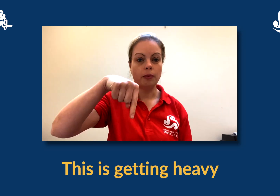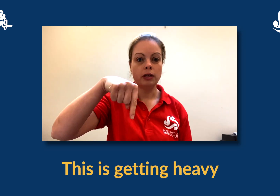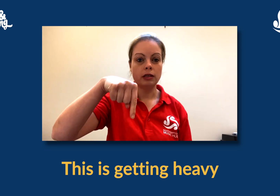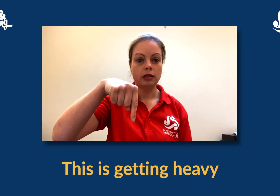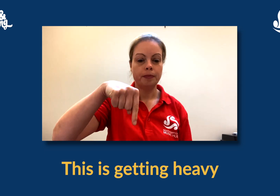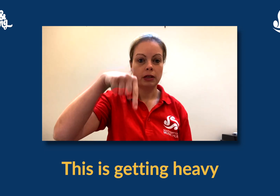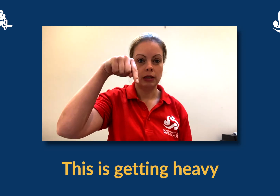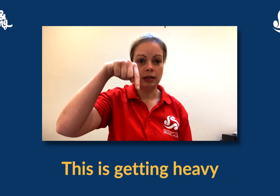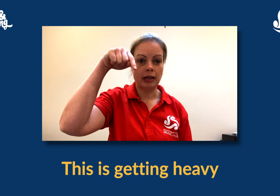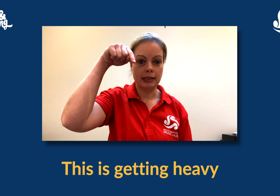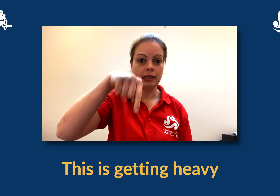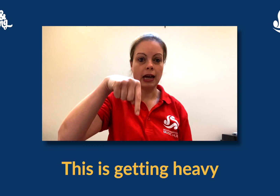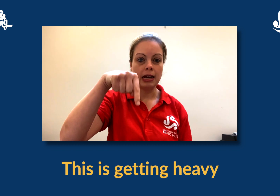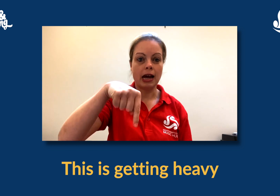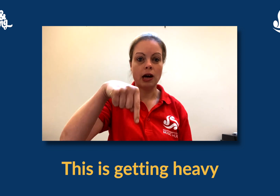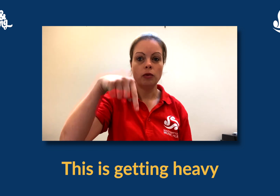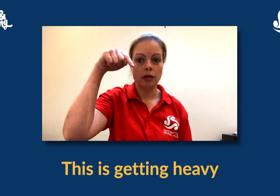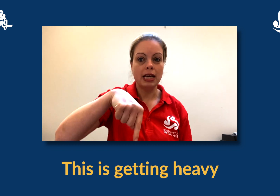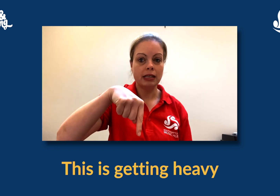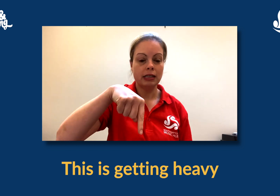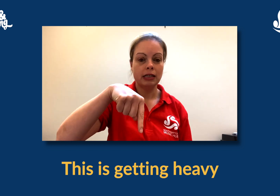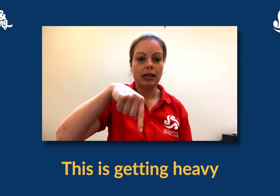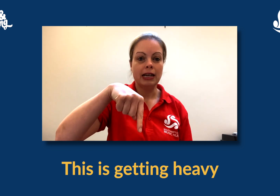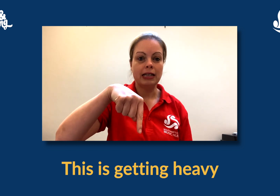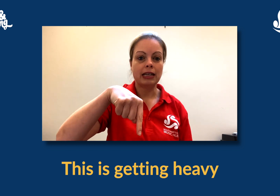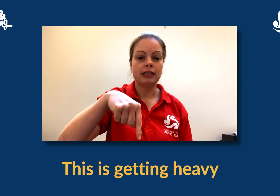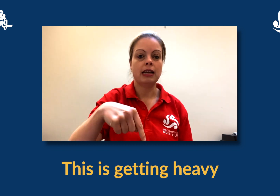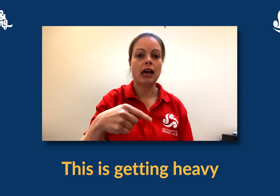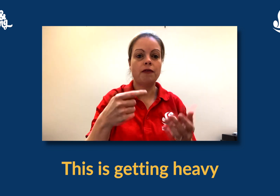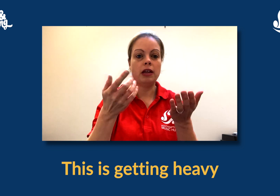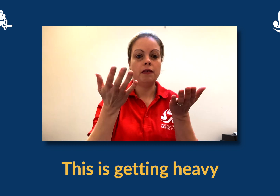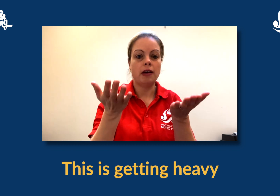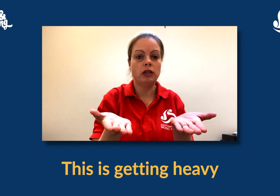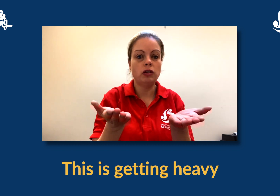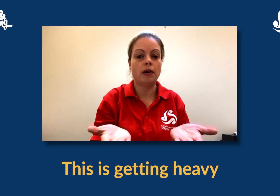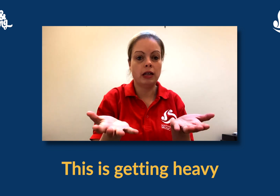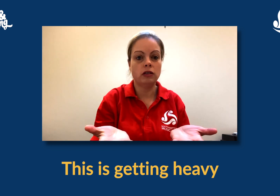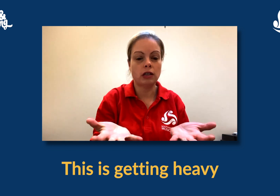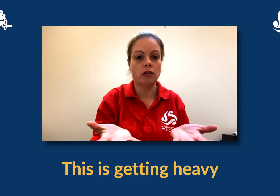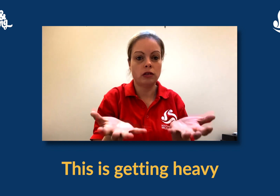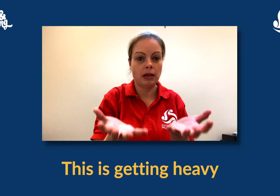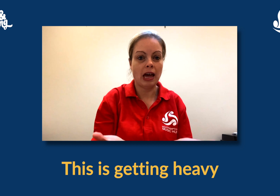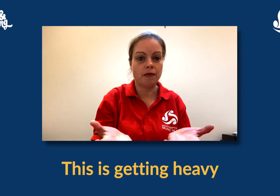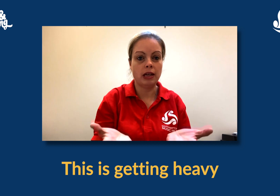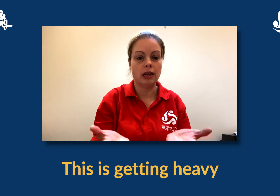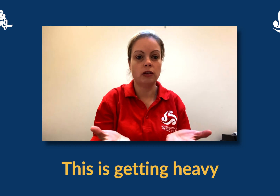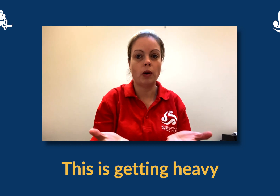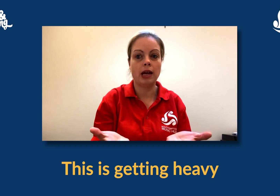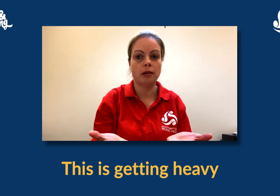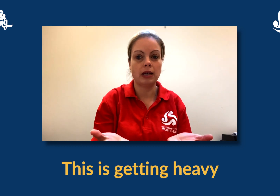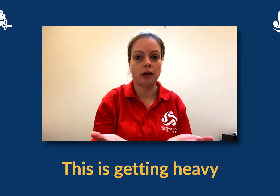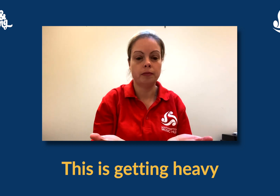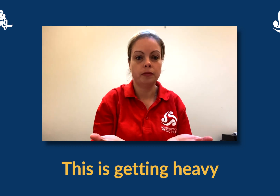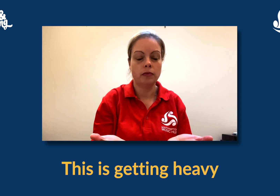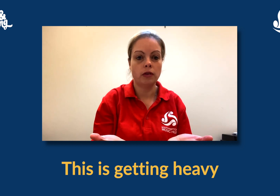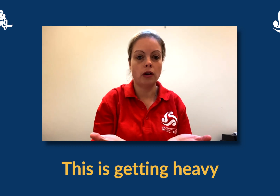point downwards, as in like today, now. This is getting heavy. Heavy, two hands, just like you've got something heavy in there that's weighing